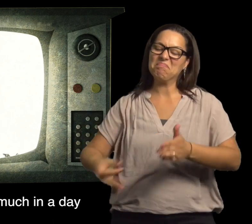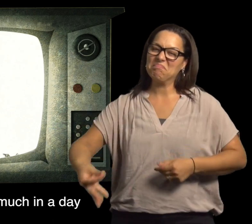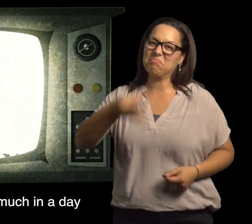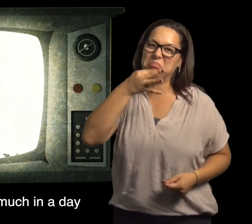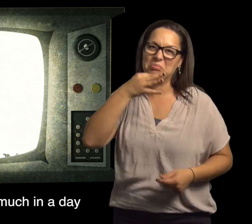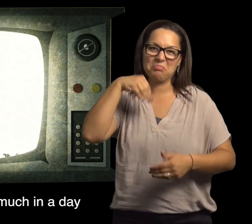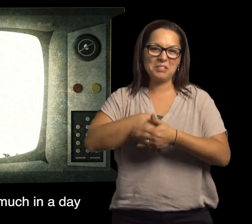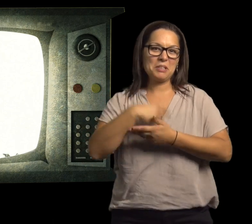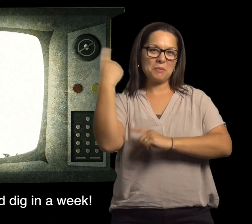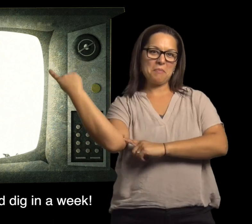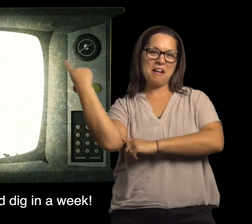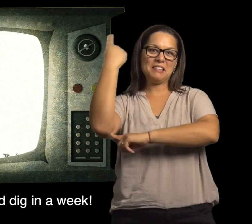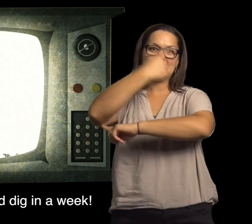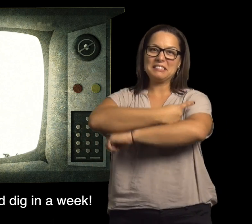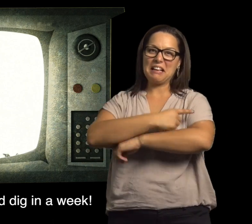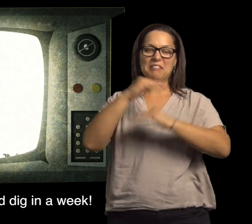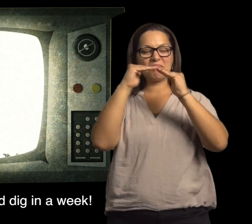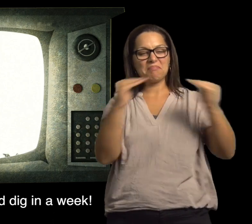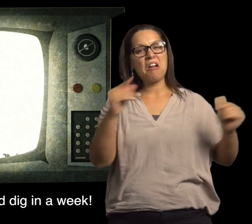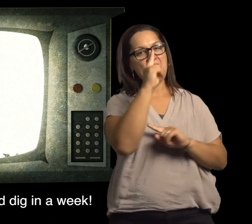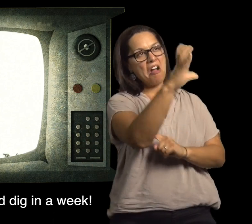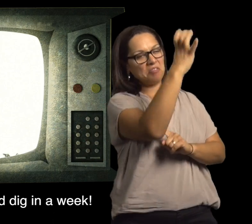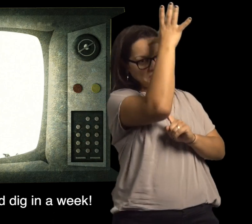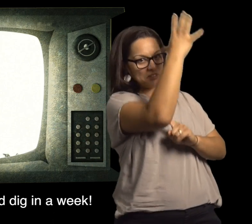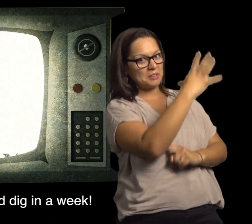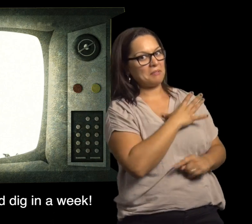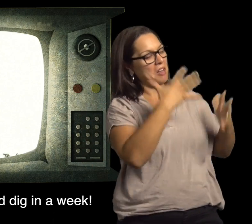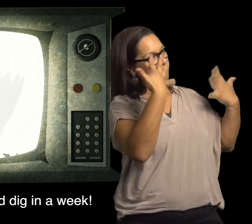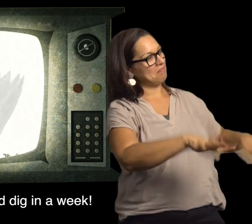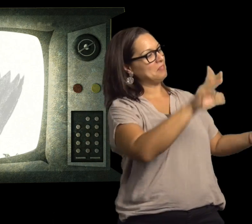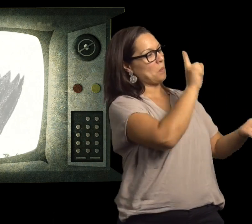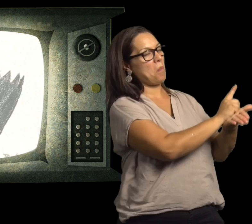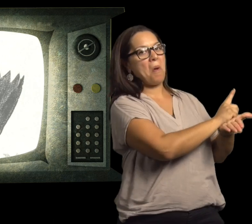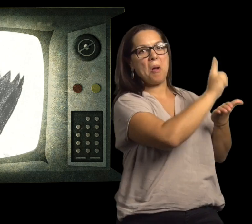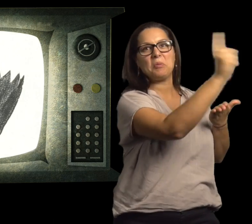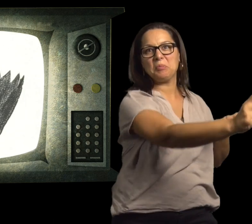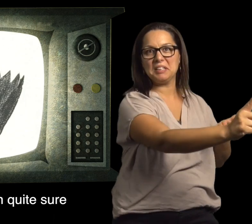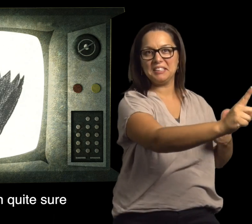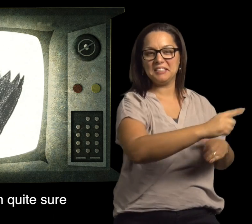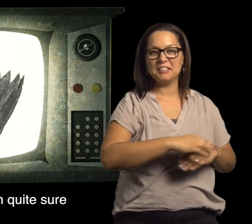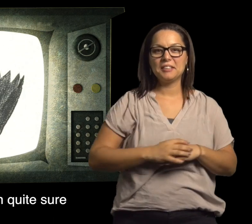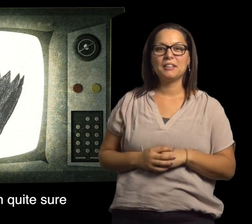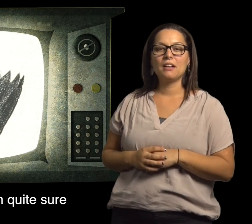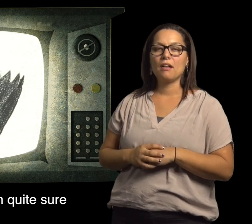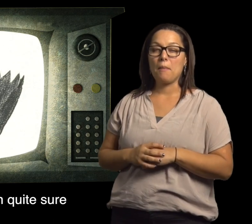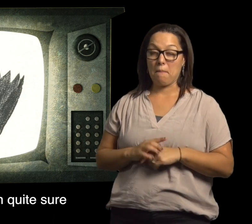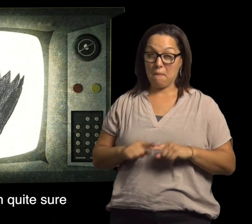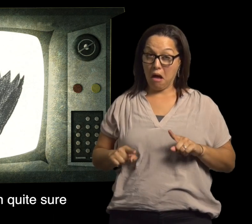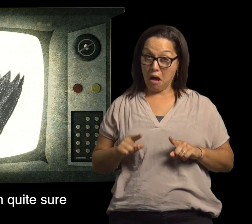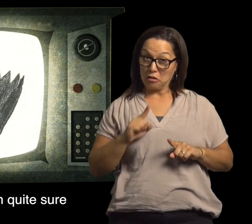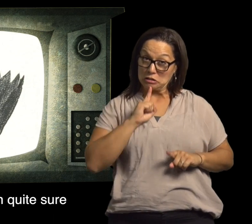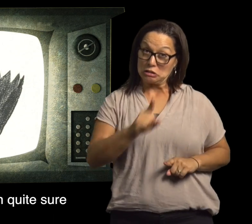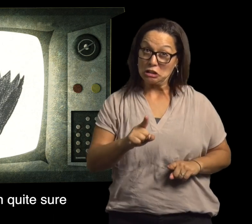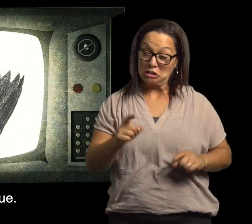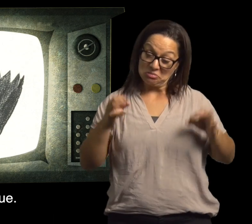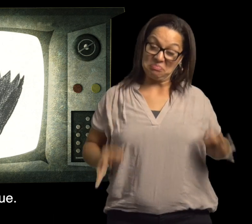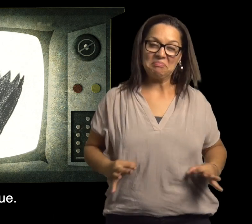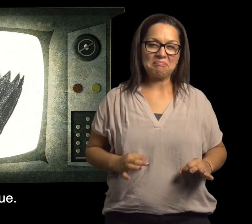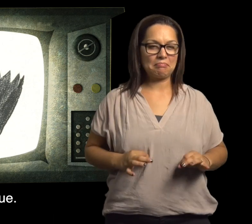day as 100 men could dig in a week. But he had never been quite sure that this